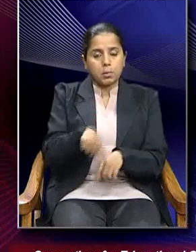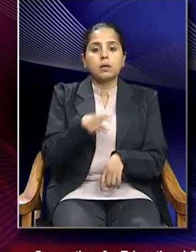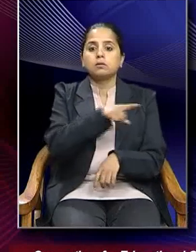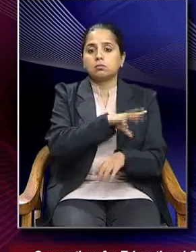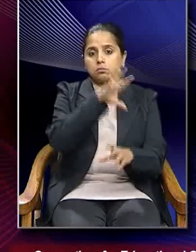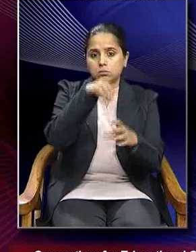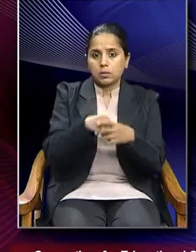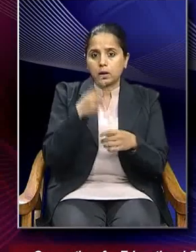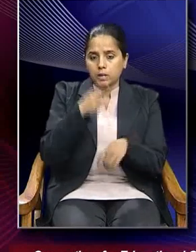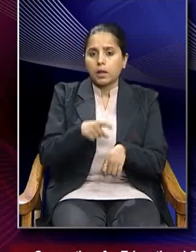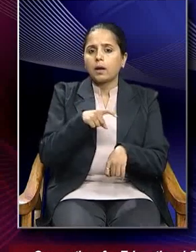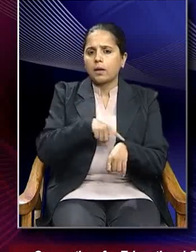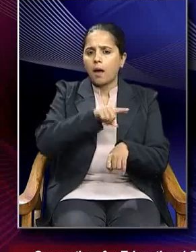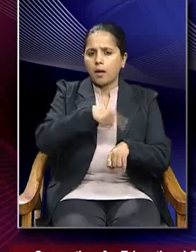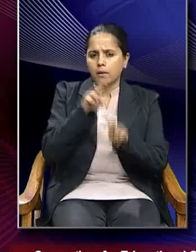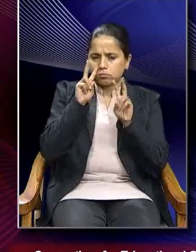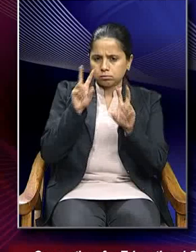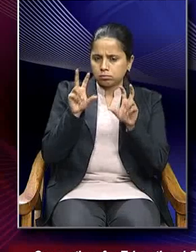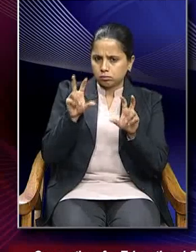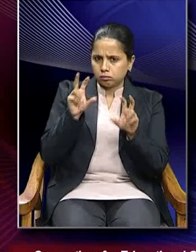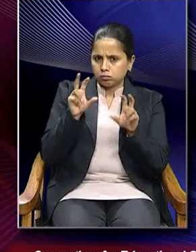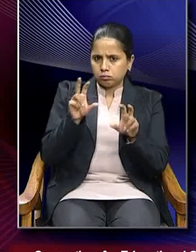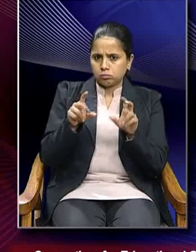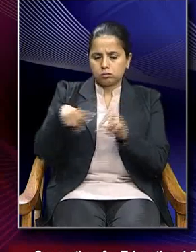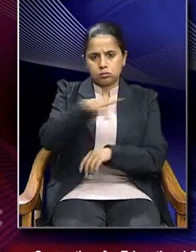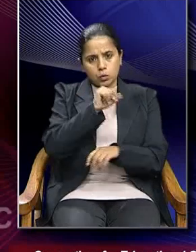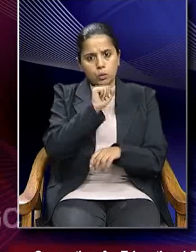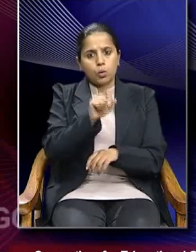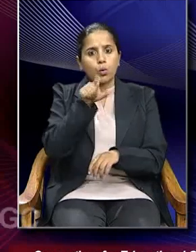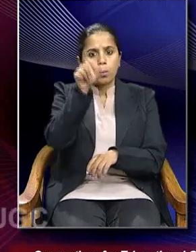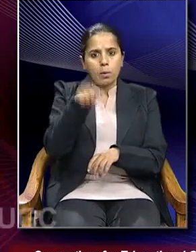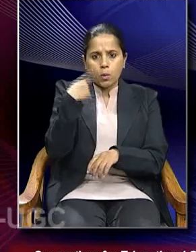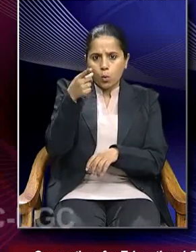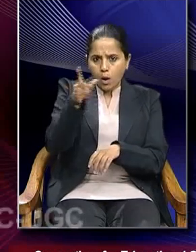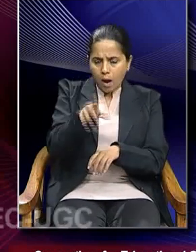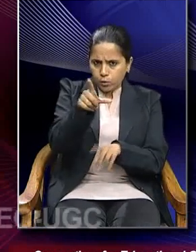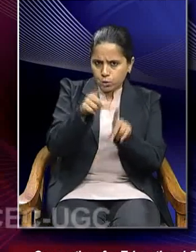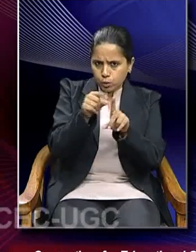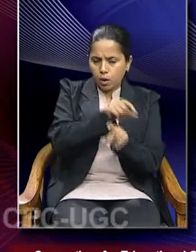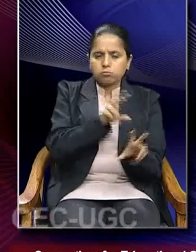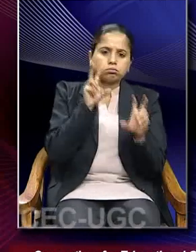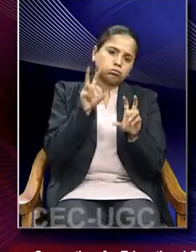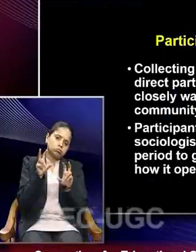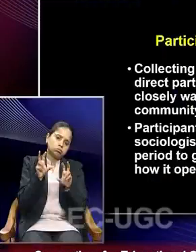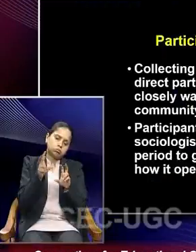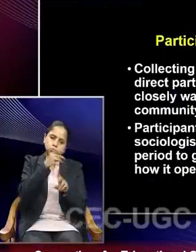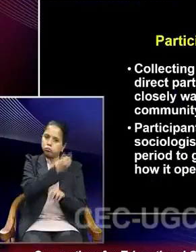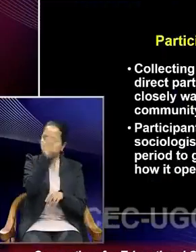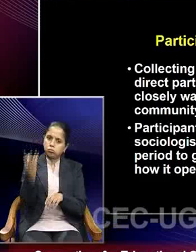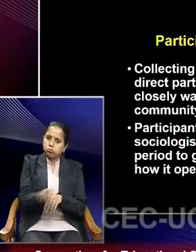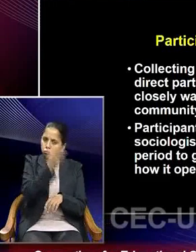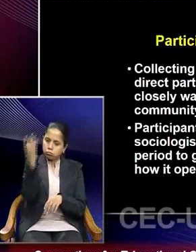a considerable amount of time with your respondent. So collecting information